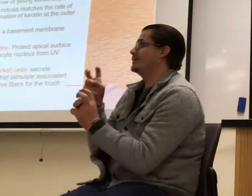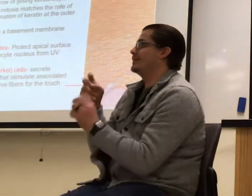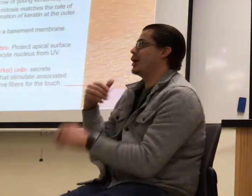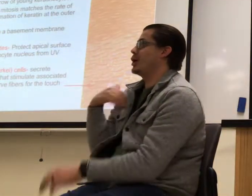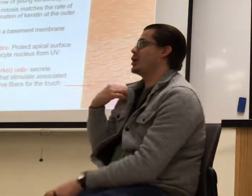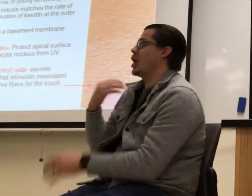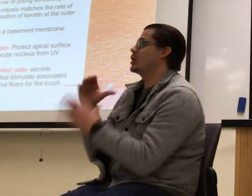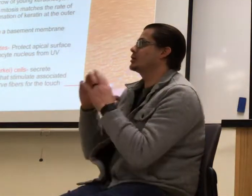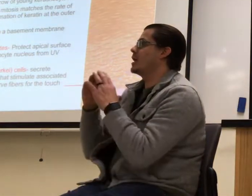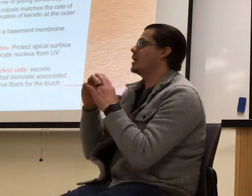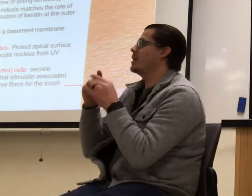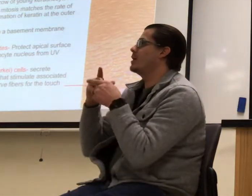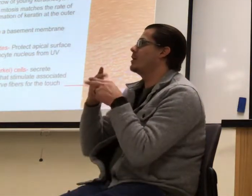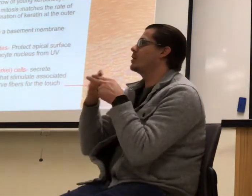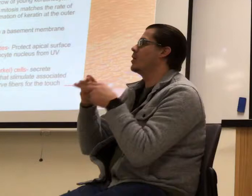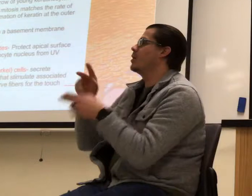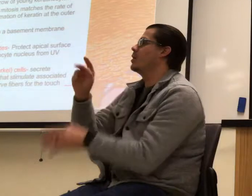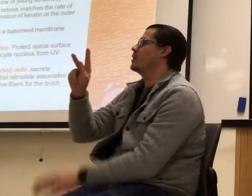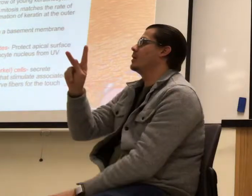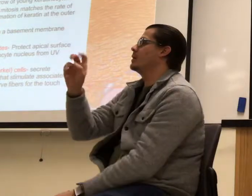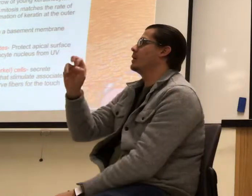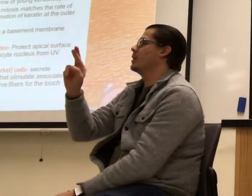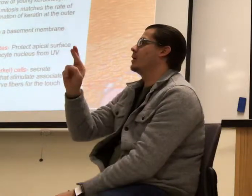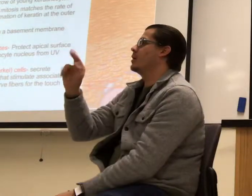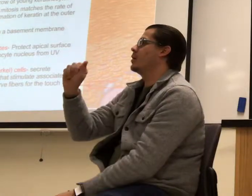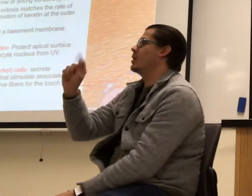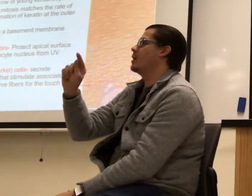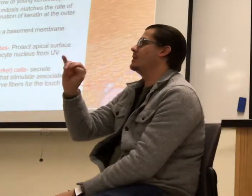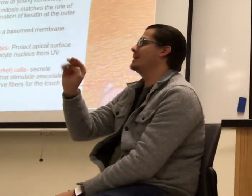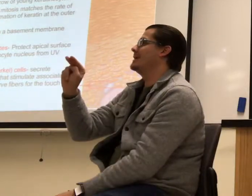call keratinocytes.